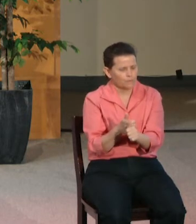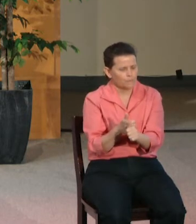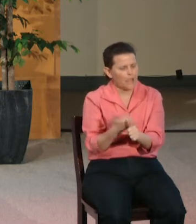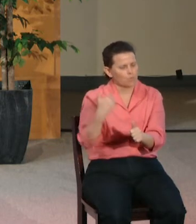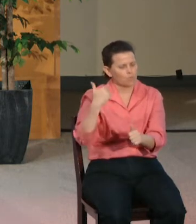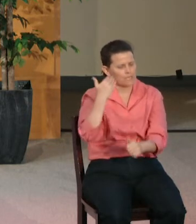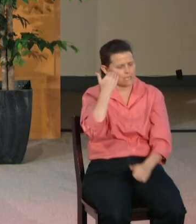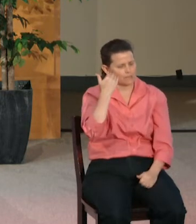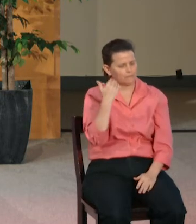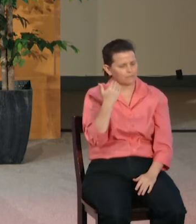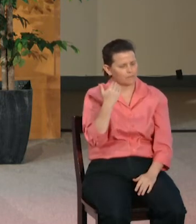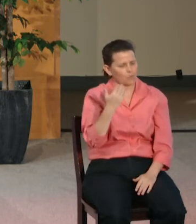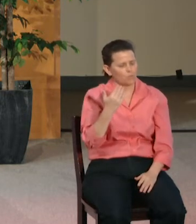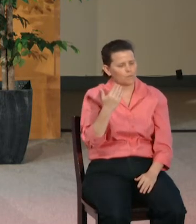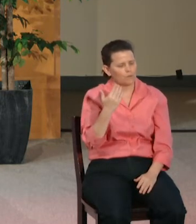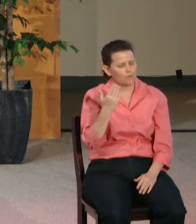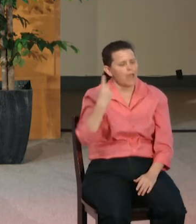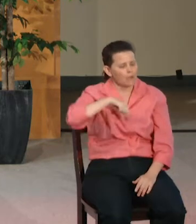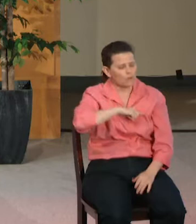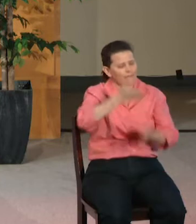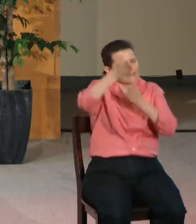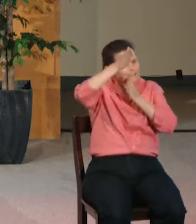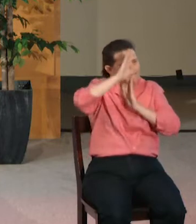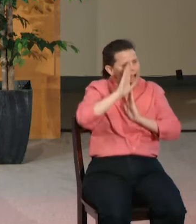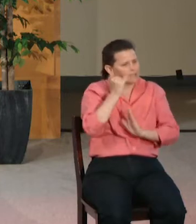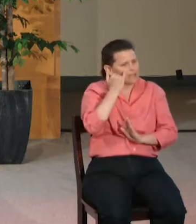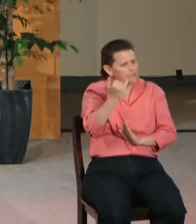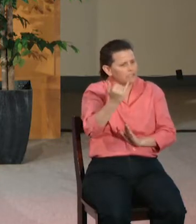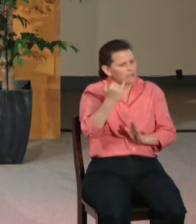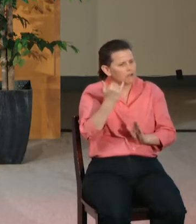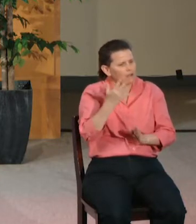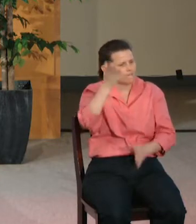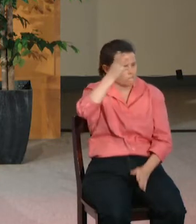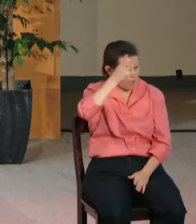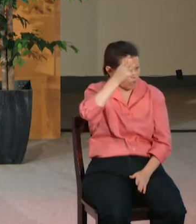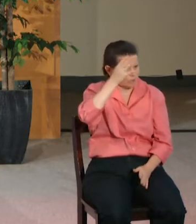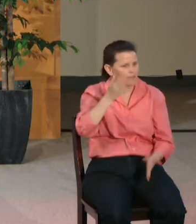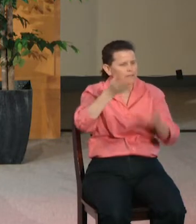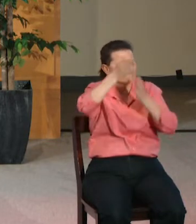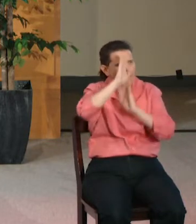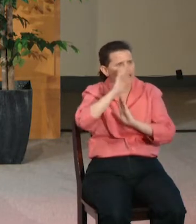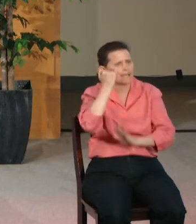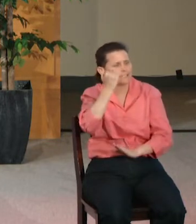of what the potential for that is, then we can almost never go wrong. We can almost never go wrong.